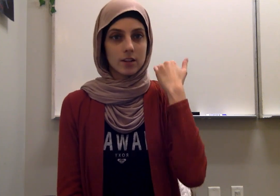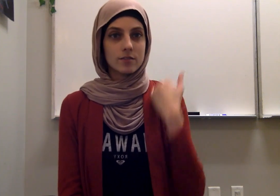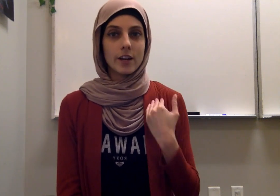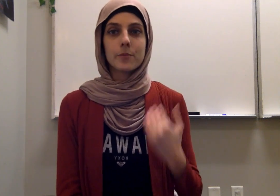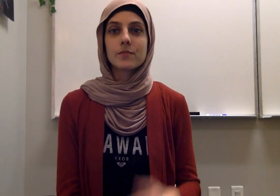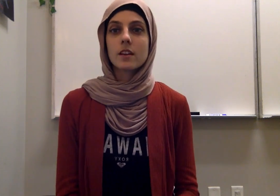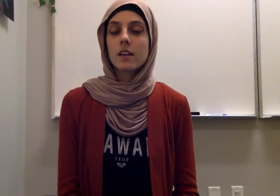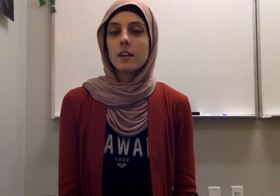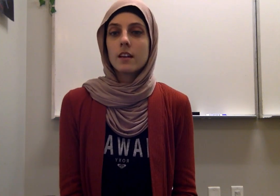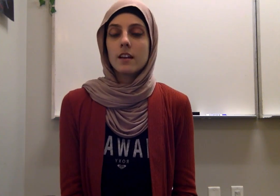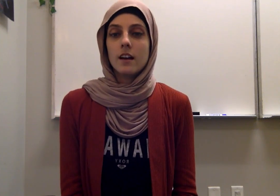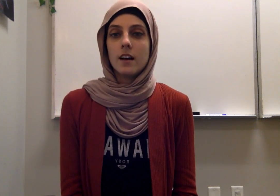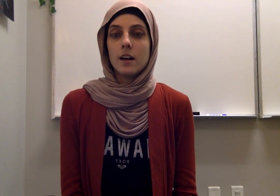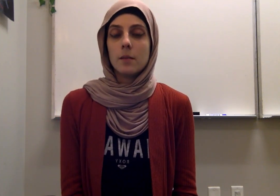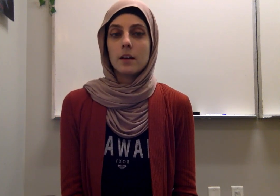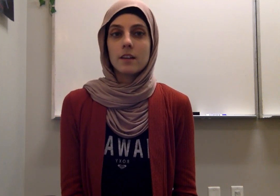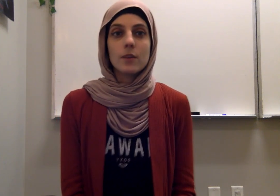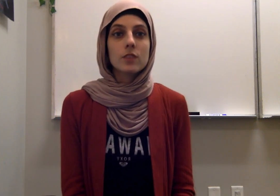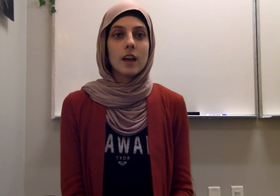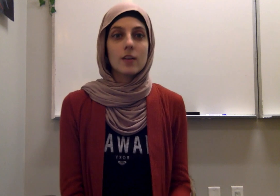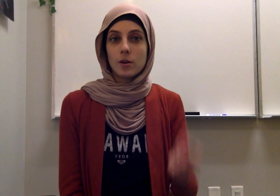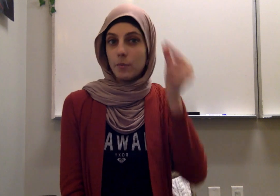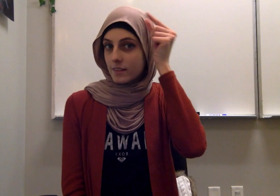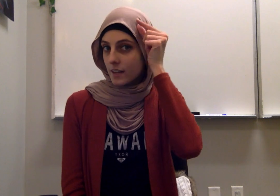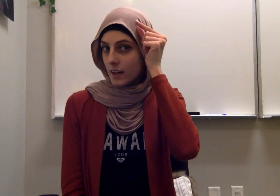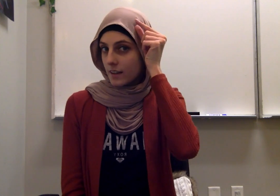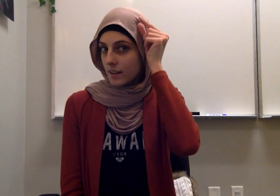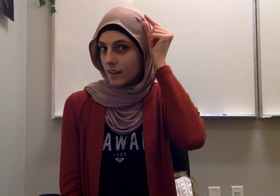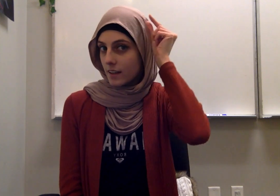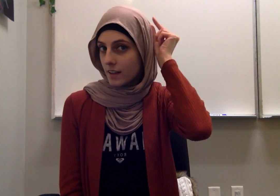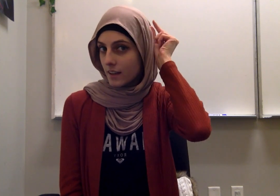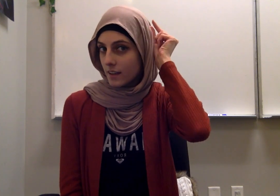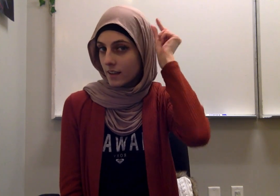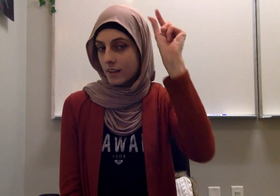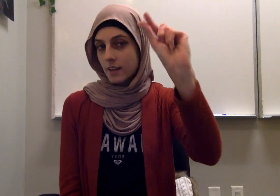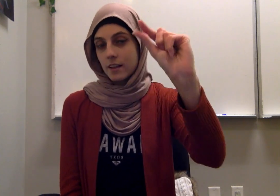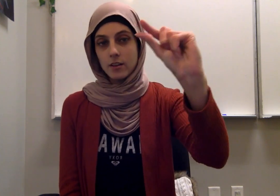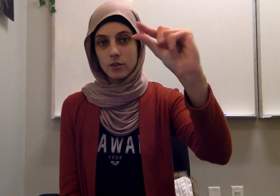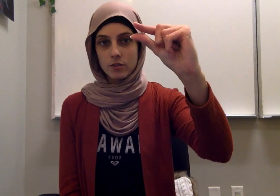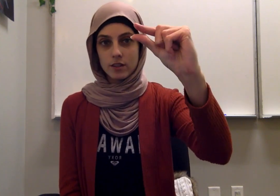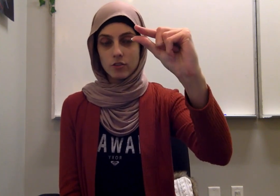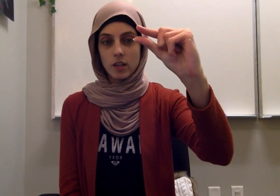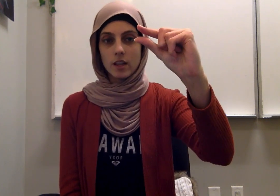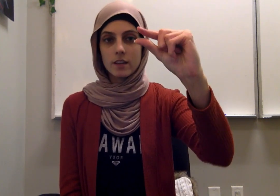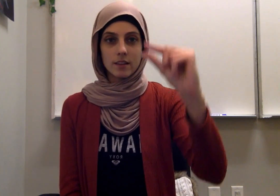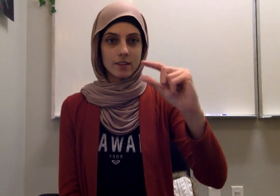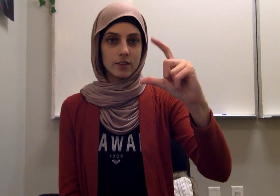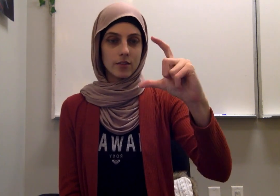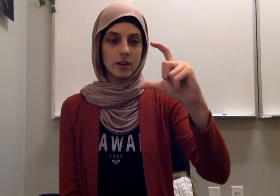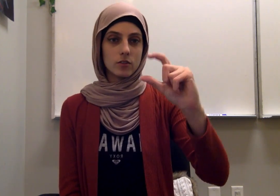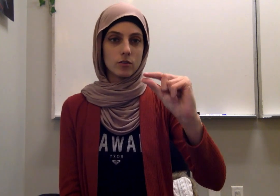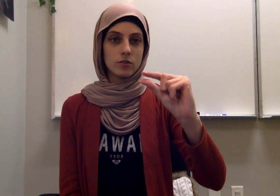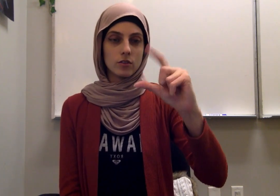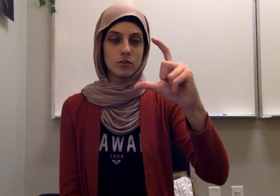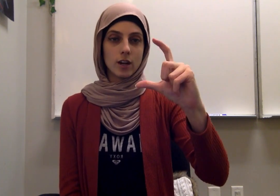right? Close cut or a buzz cut, use the G. This classifier is used to describe